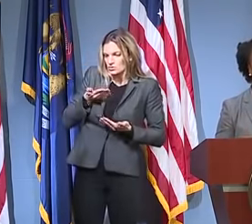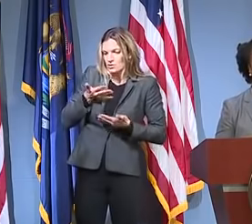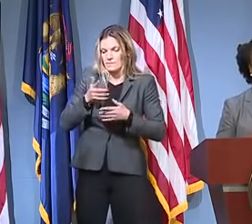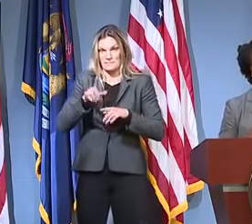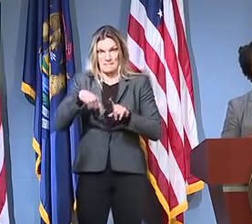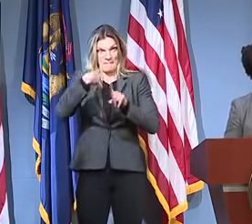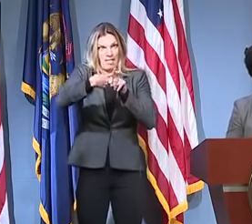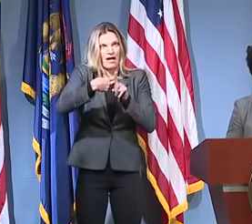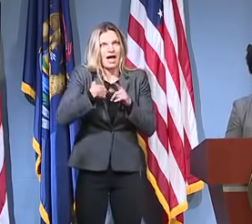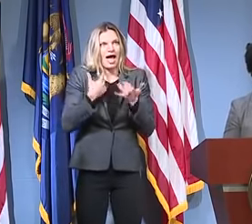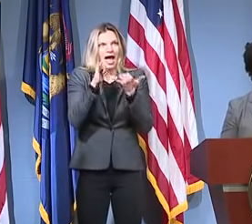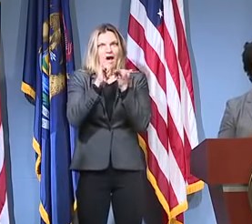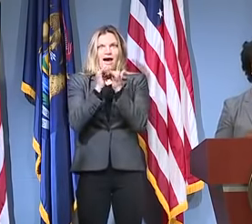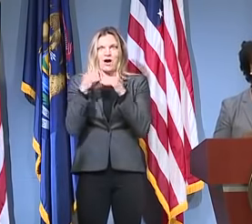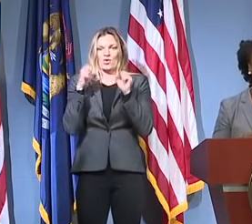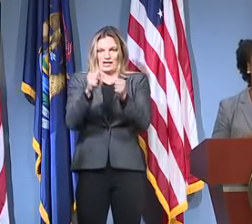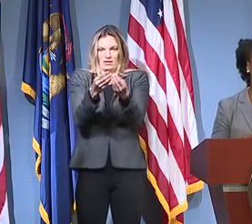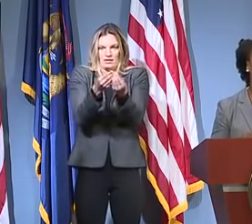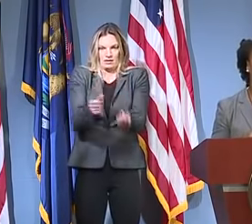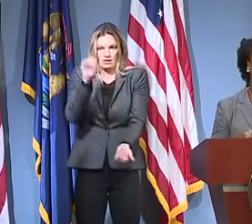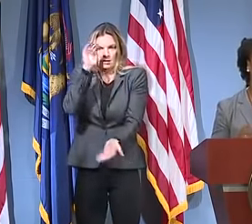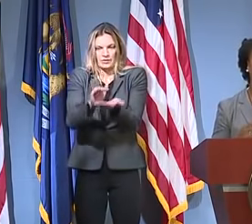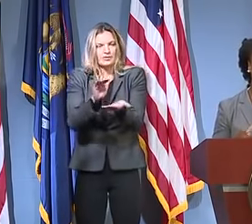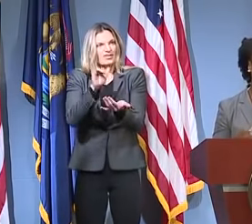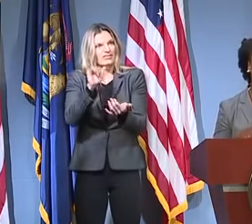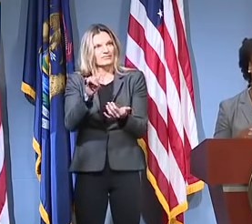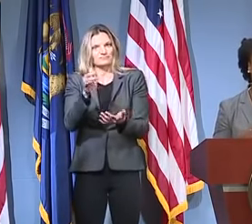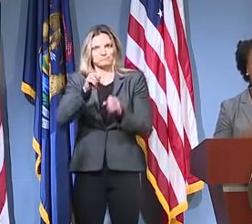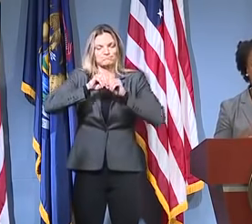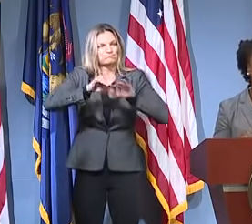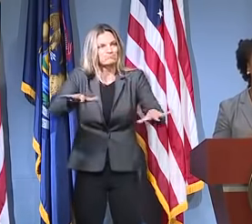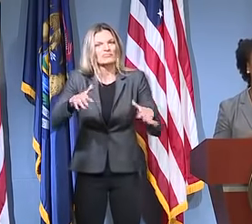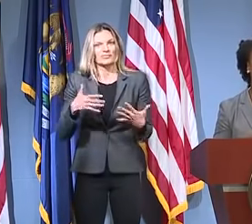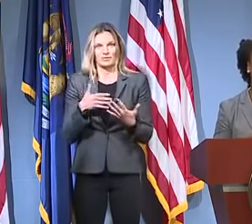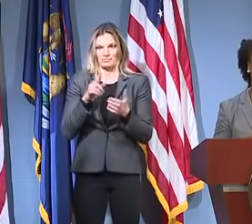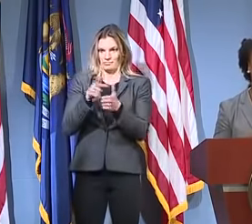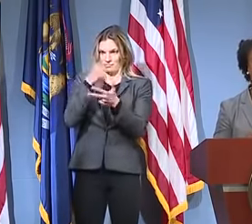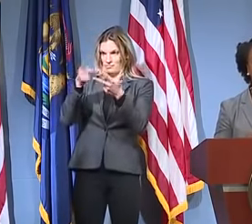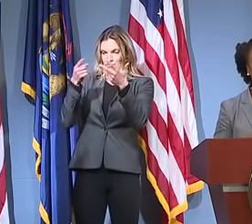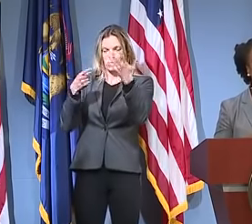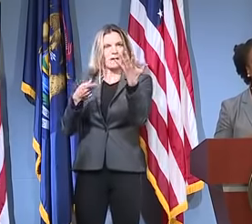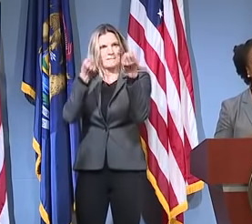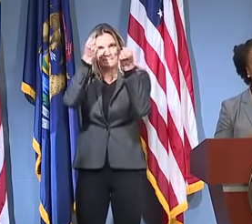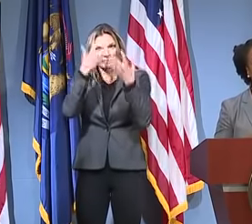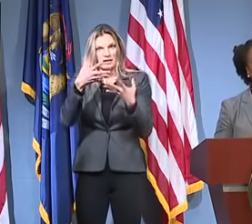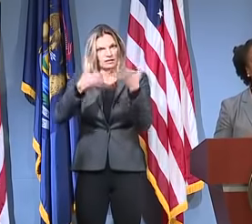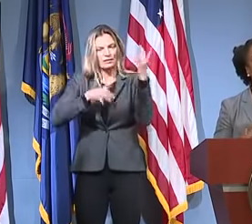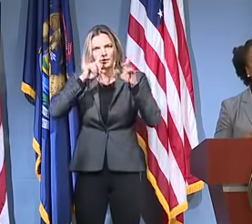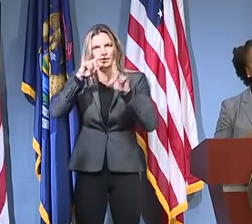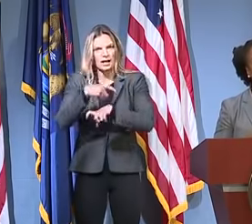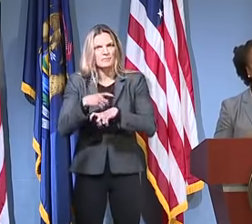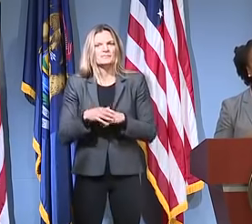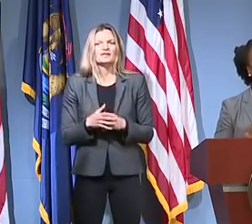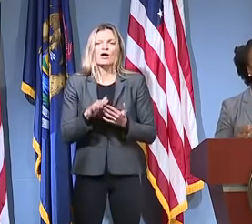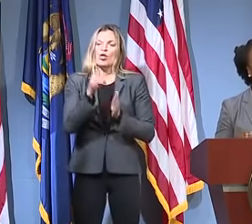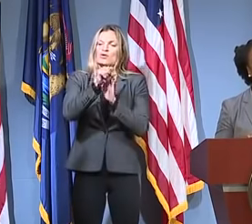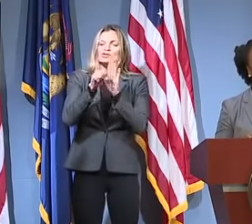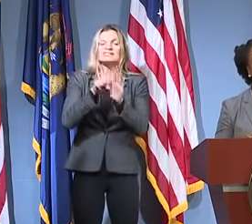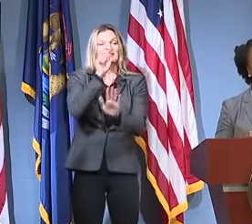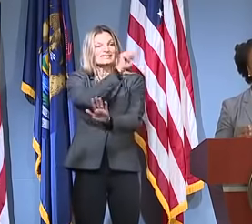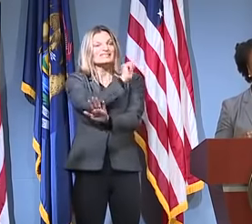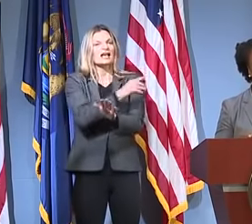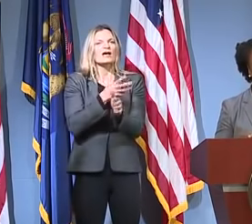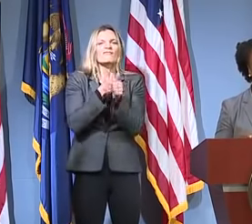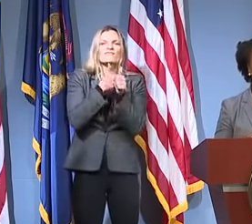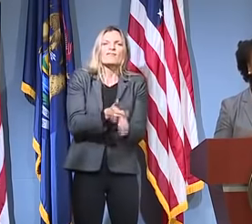disease. I think it's also important to note that while different states may track things just a little bit differently, we also look at